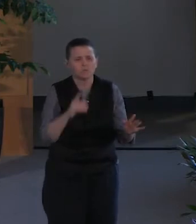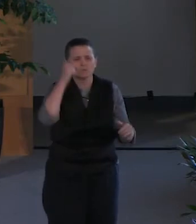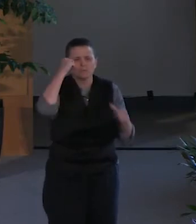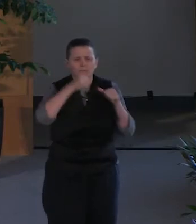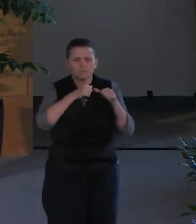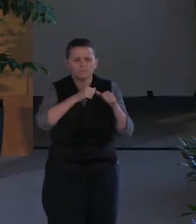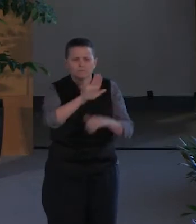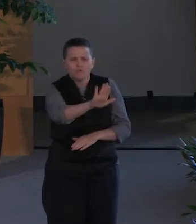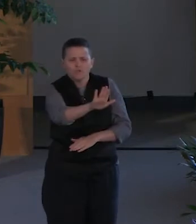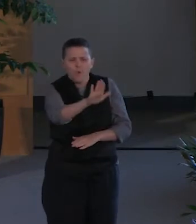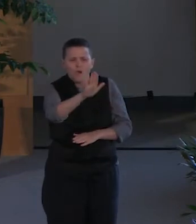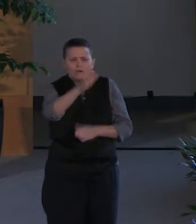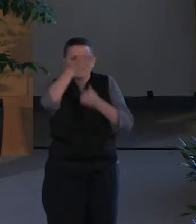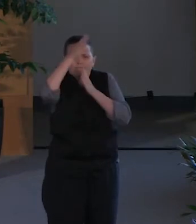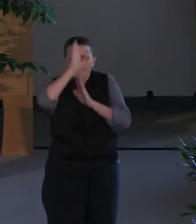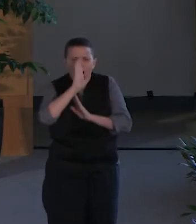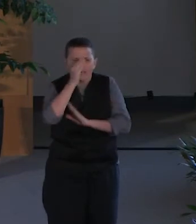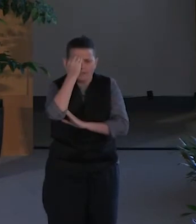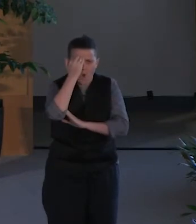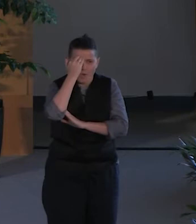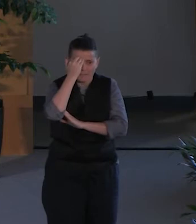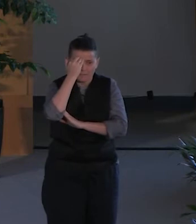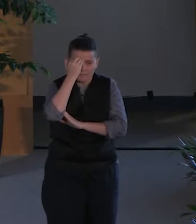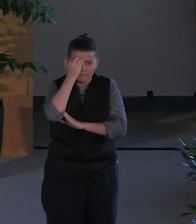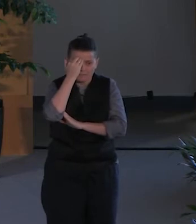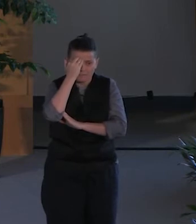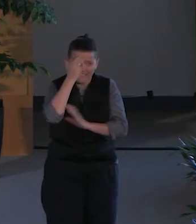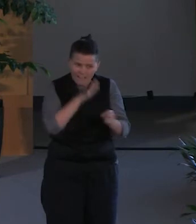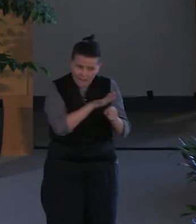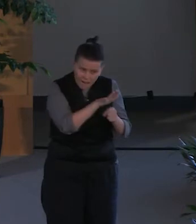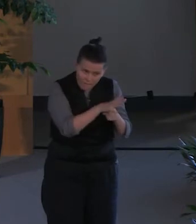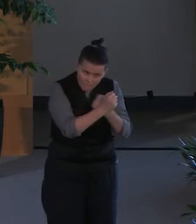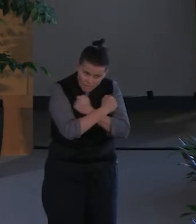and ask, is there enough love and light